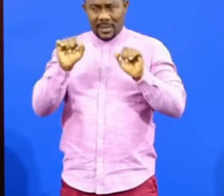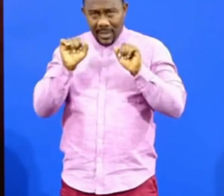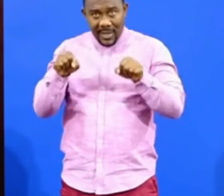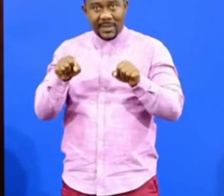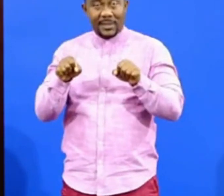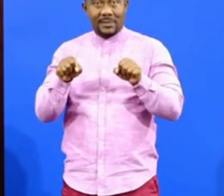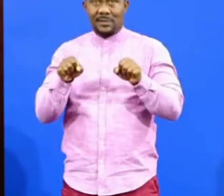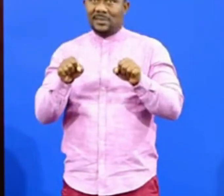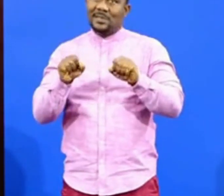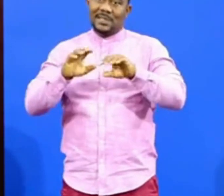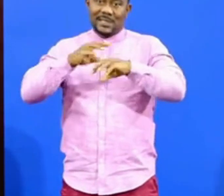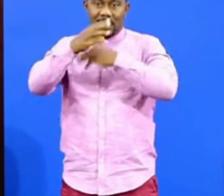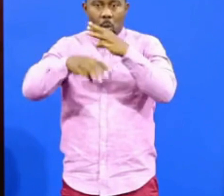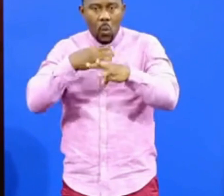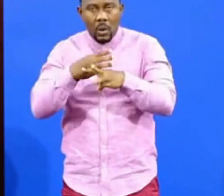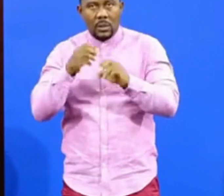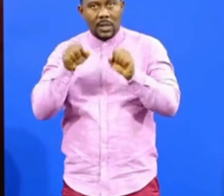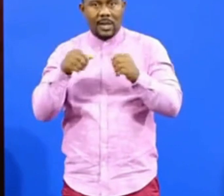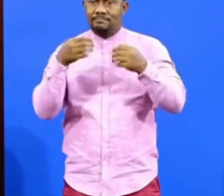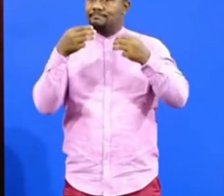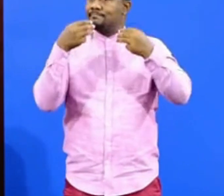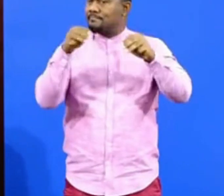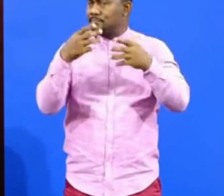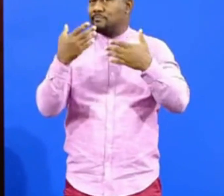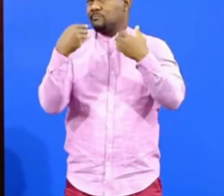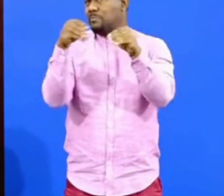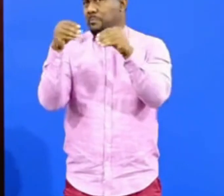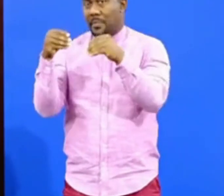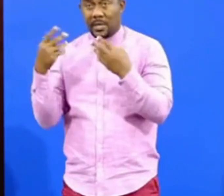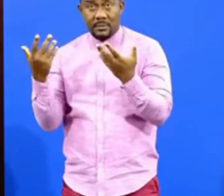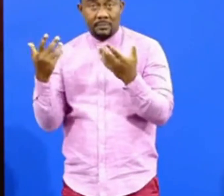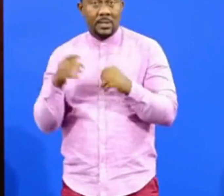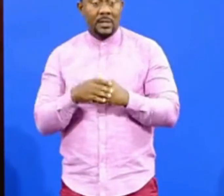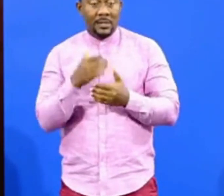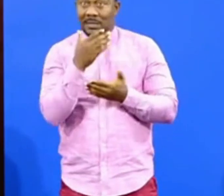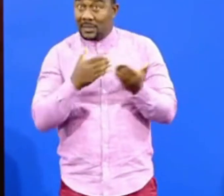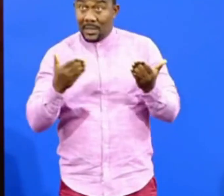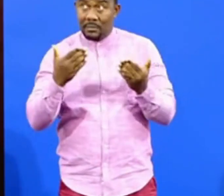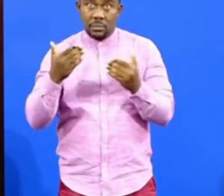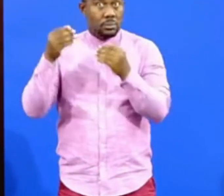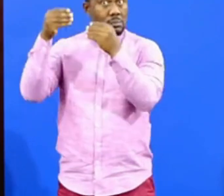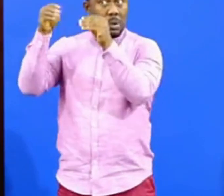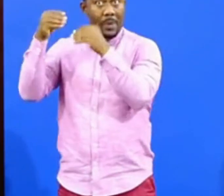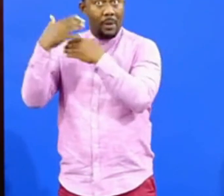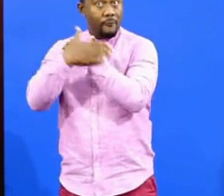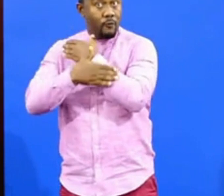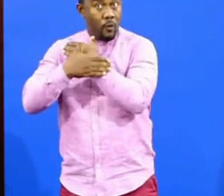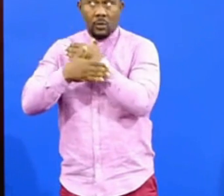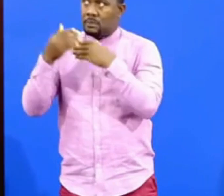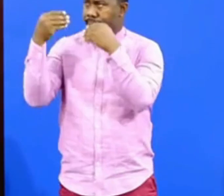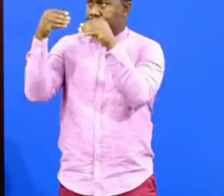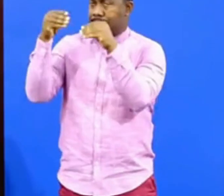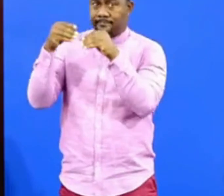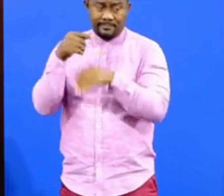globally. So here, once we decide which future commodities that are really destined for a global market, we will be able to